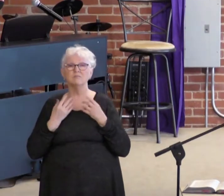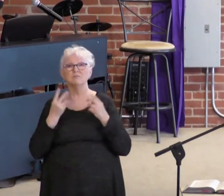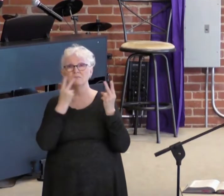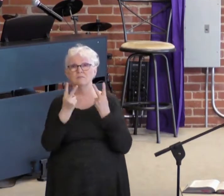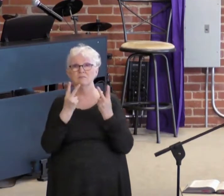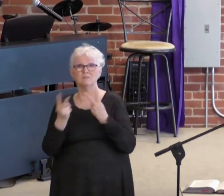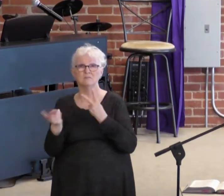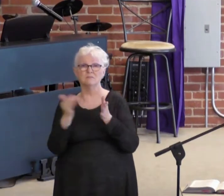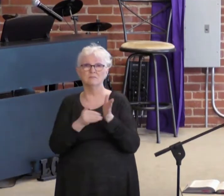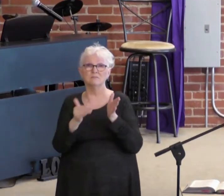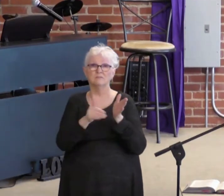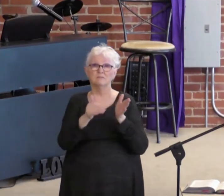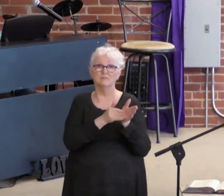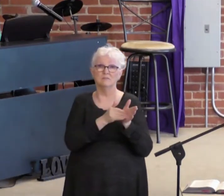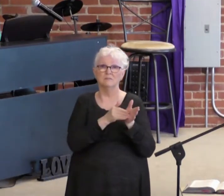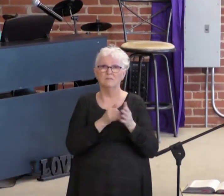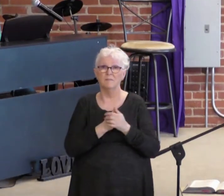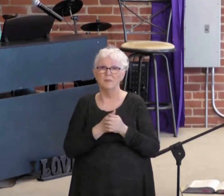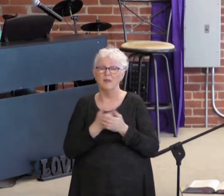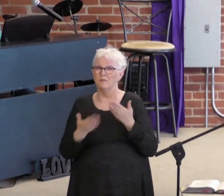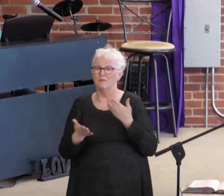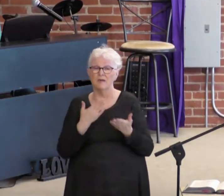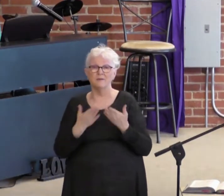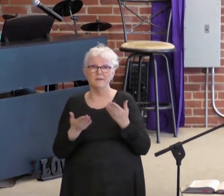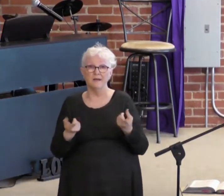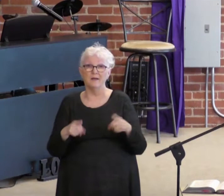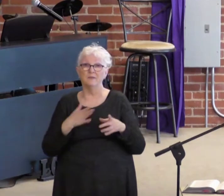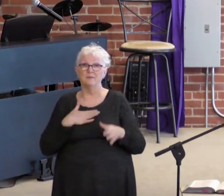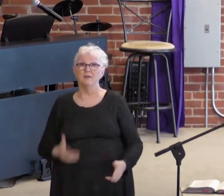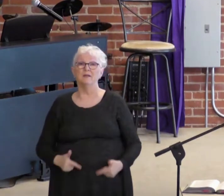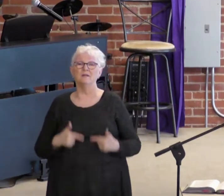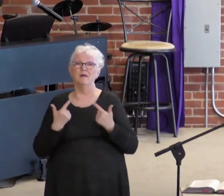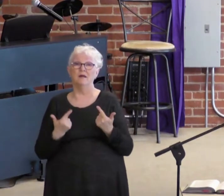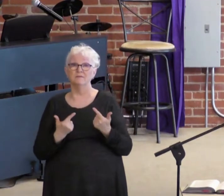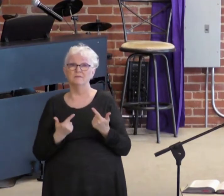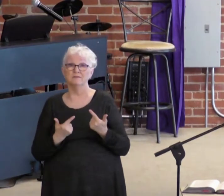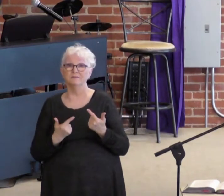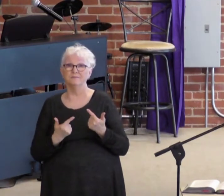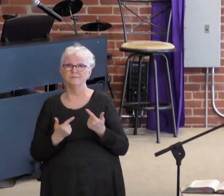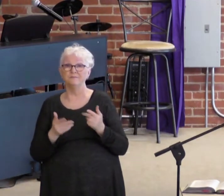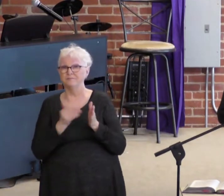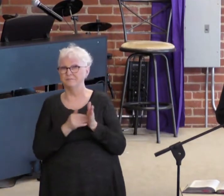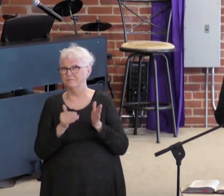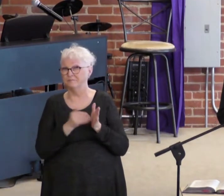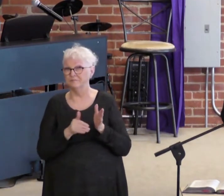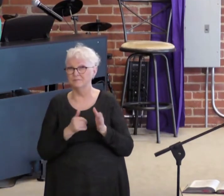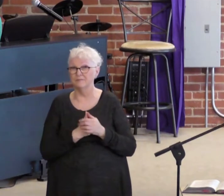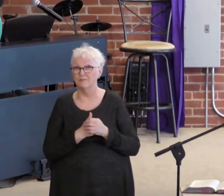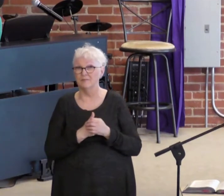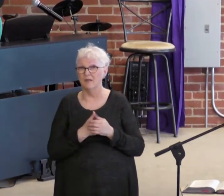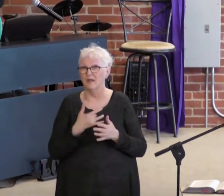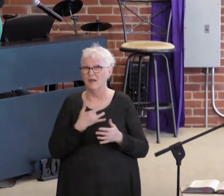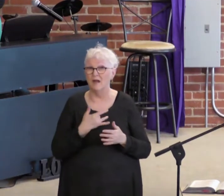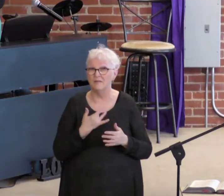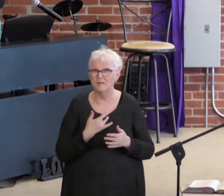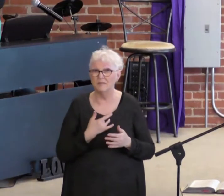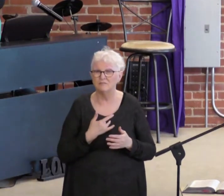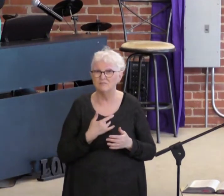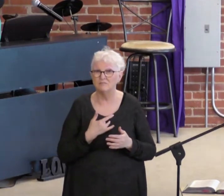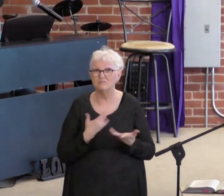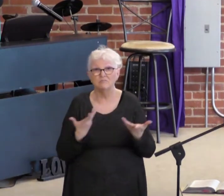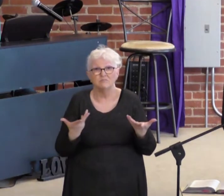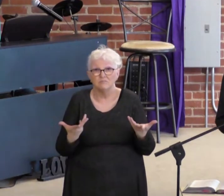it's happened in my life a time or two, and maybe hundreds of times or two, that I feel like I don't want to